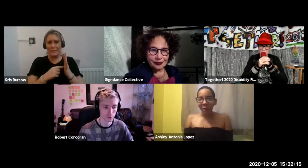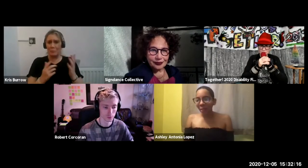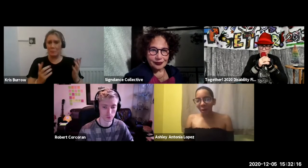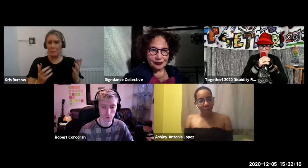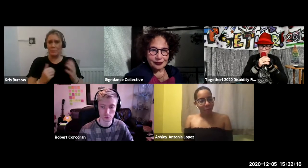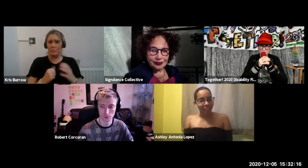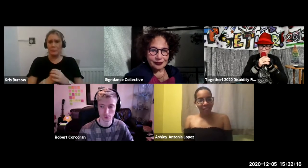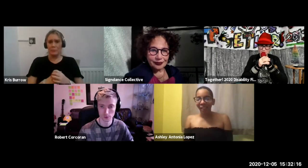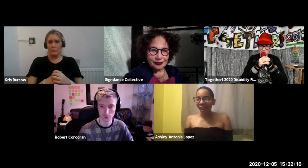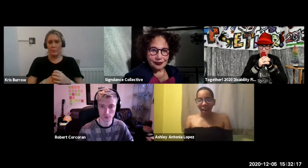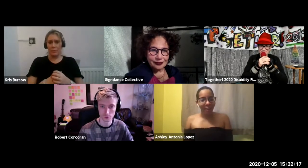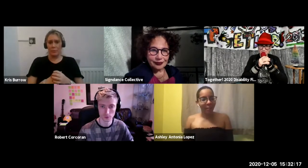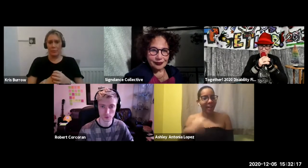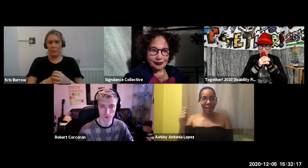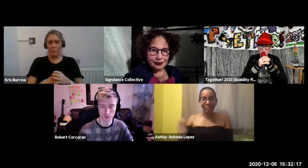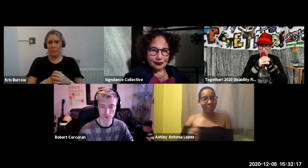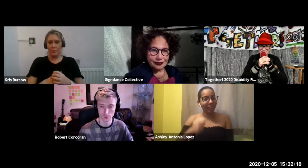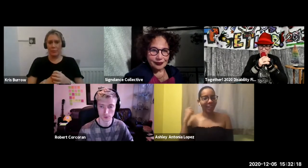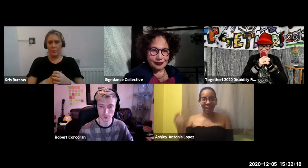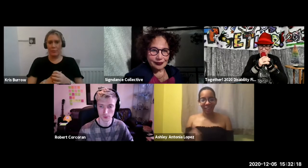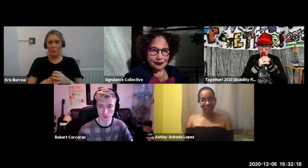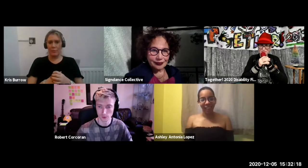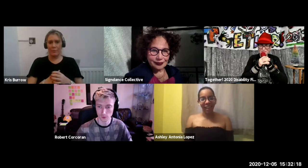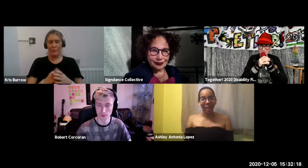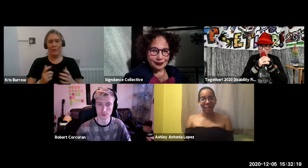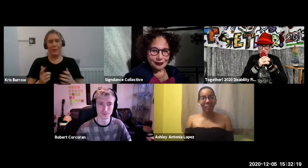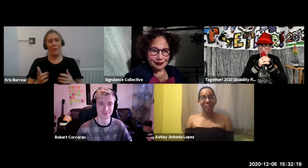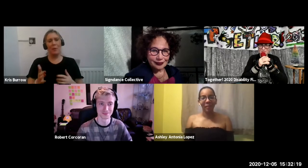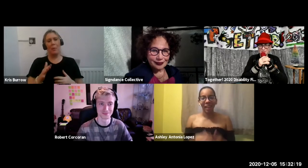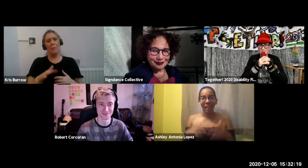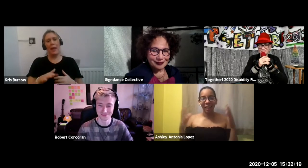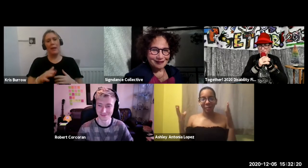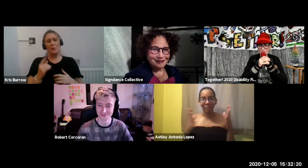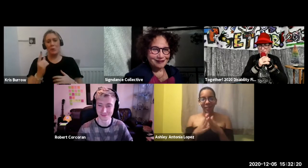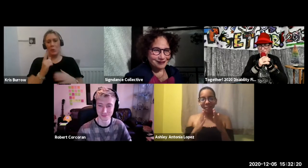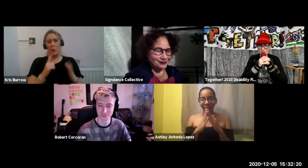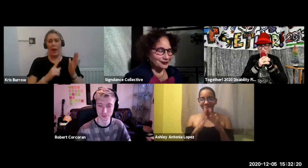So always goes back to Lionel M. Macaulay.